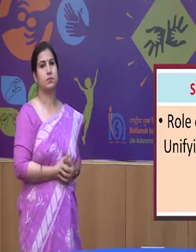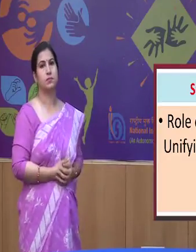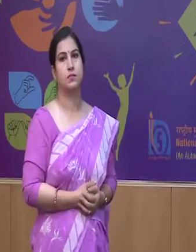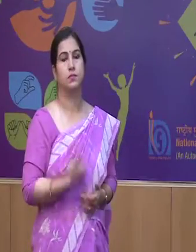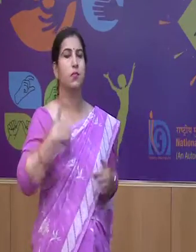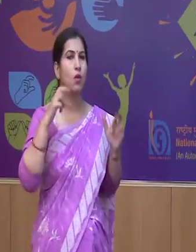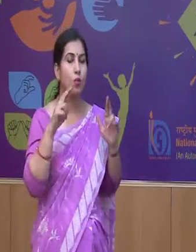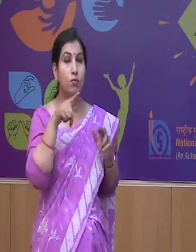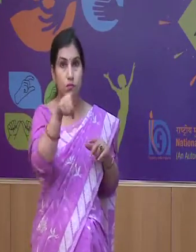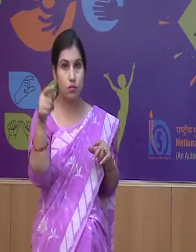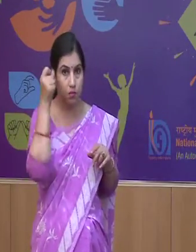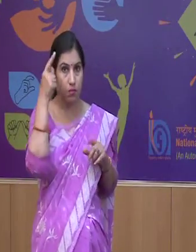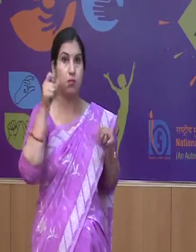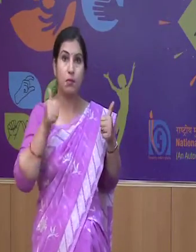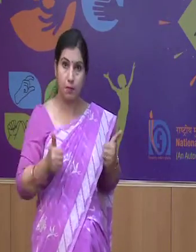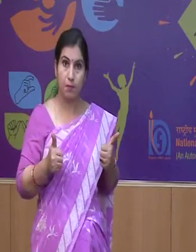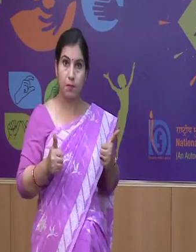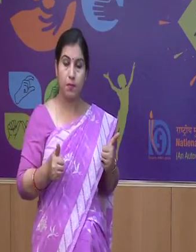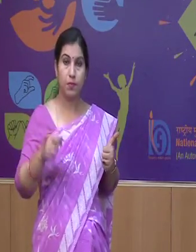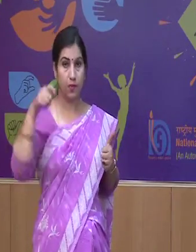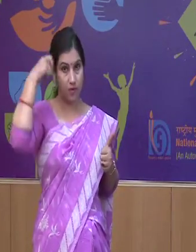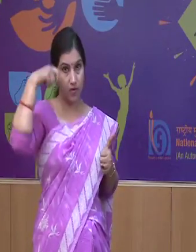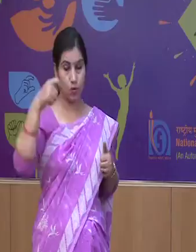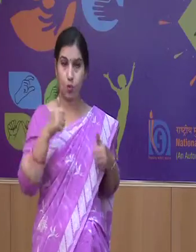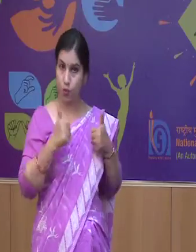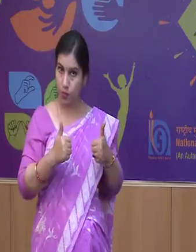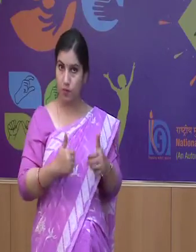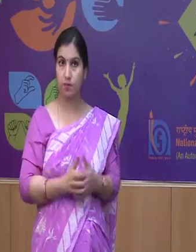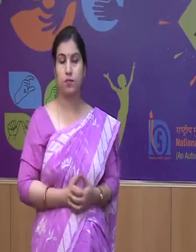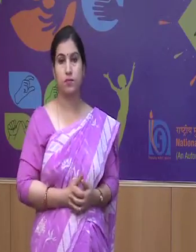I hope you understood this video well.